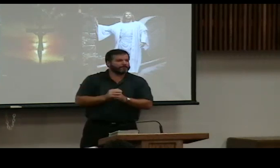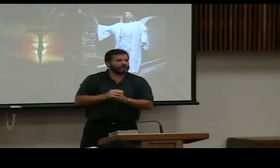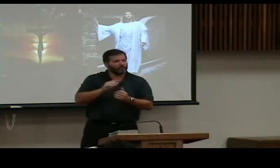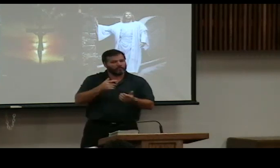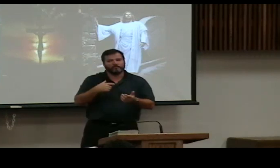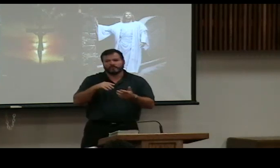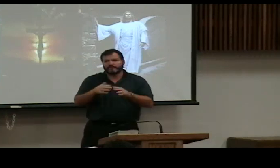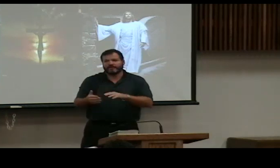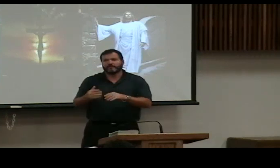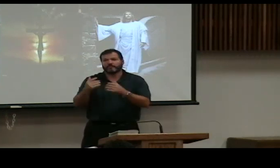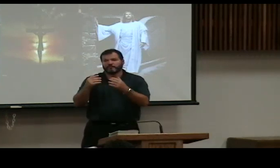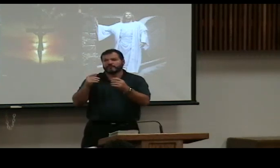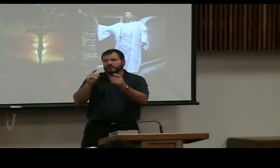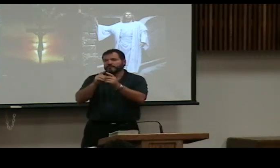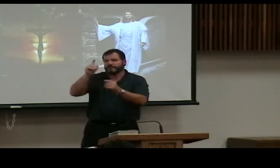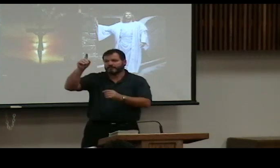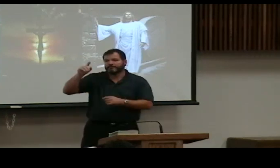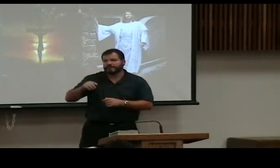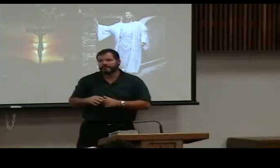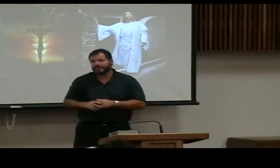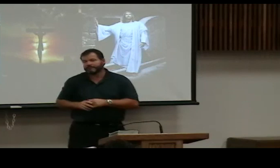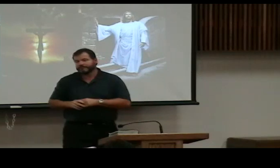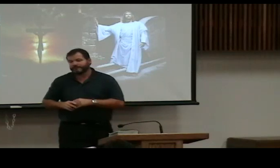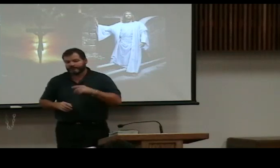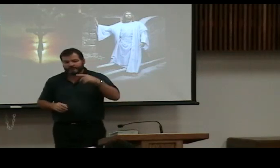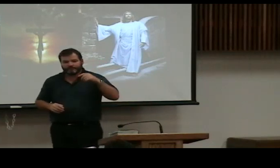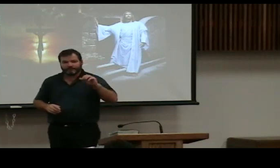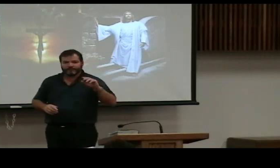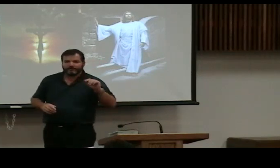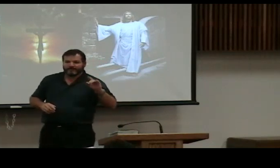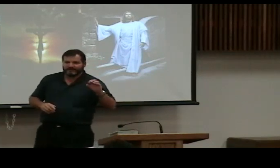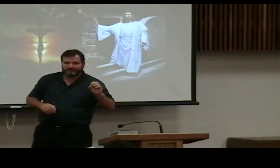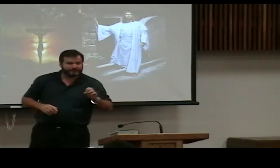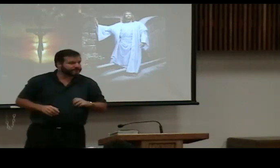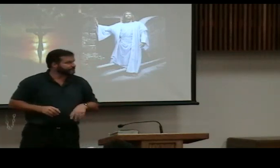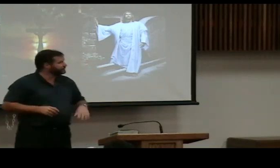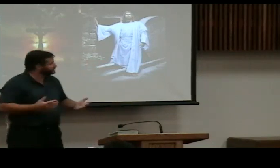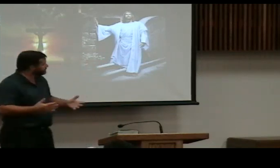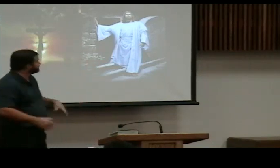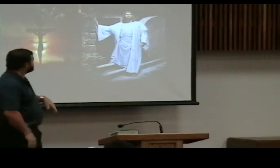until he comes again. And after death, we can meet him in paradise.